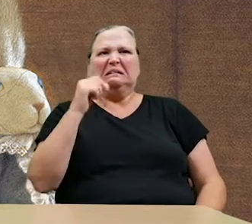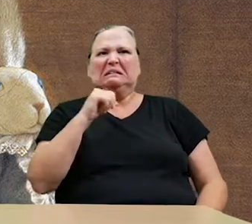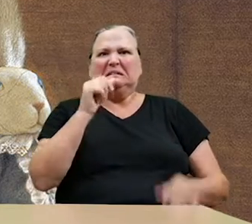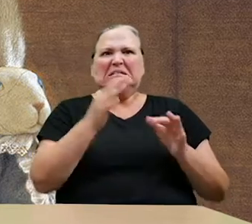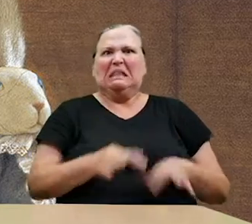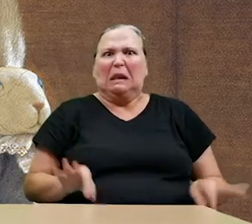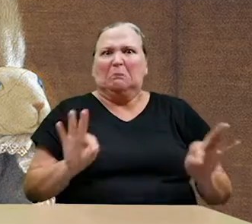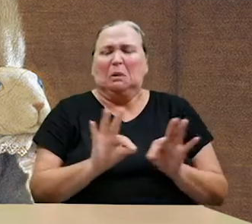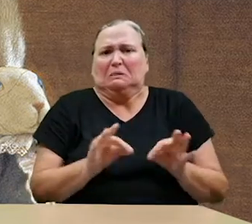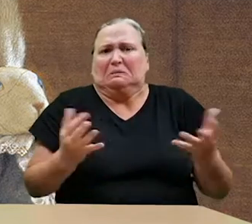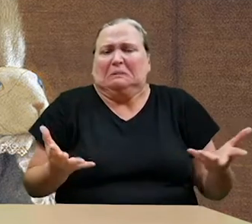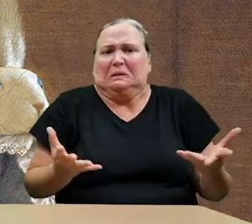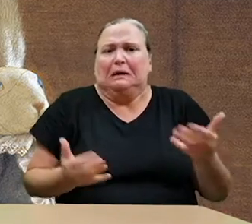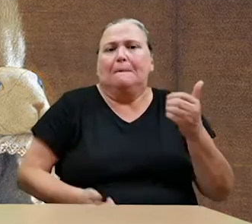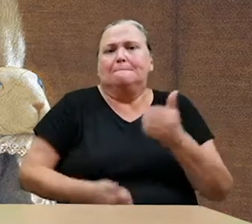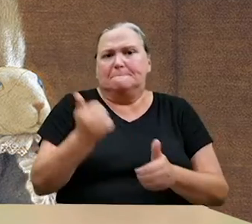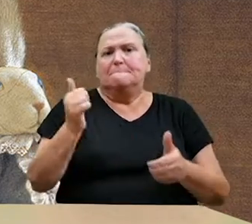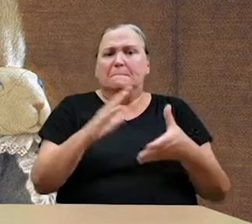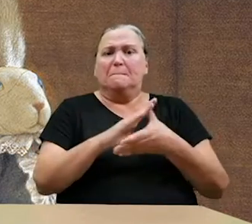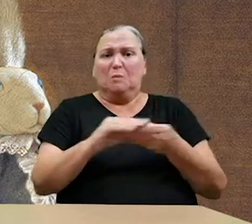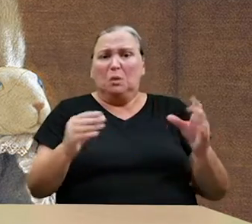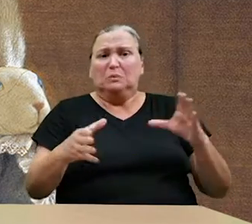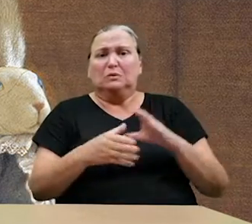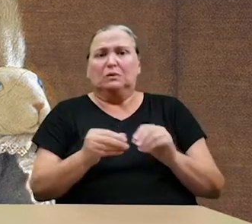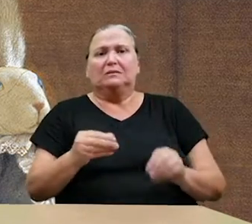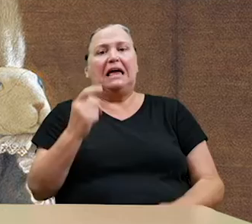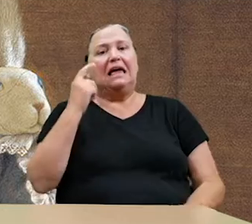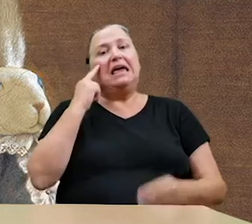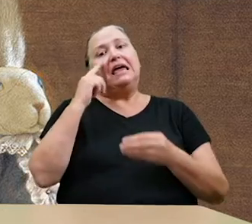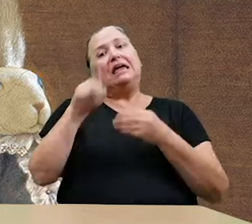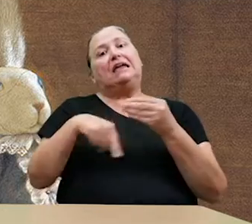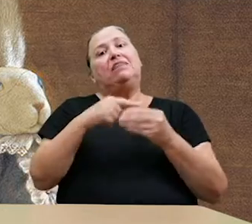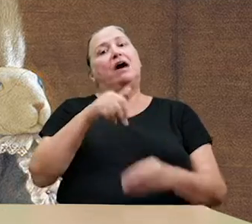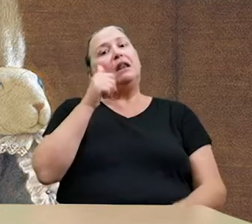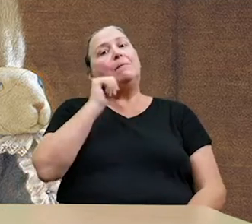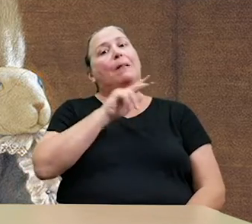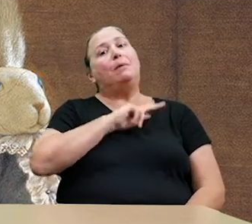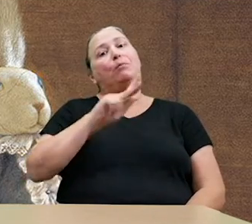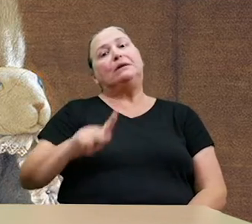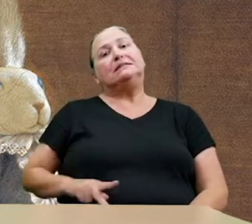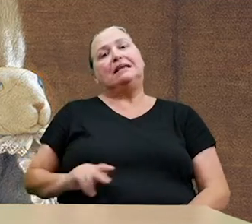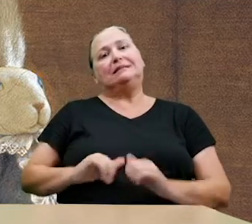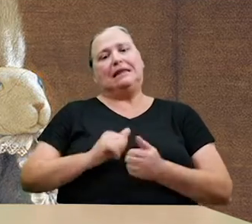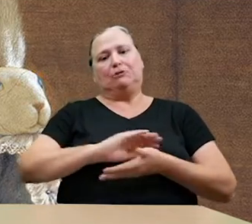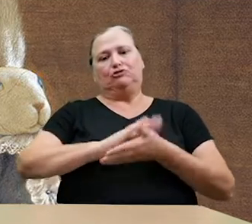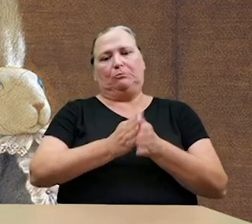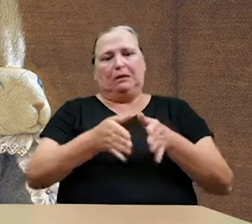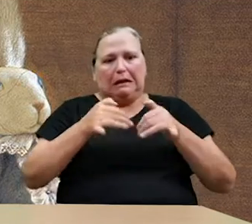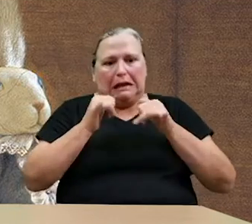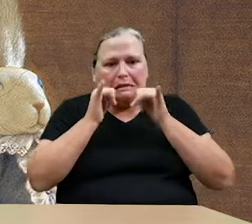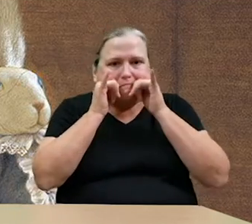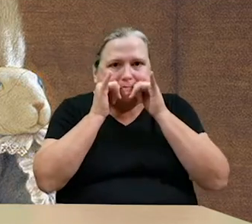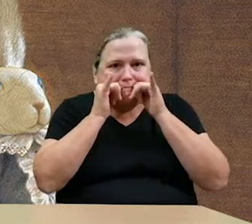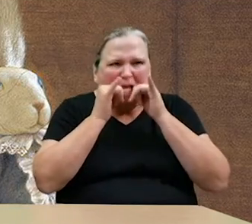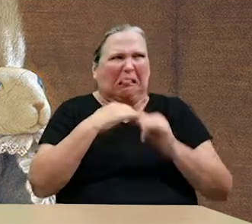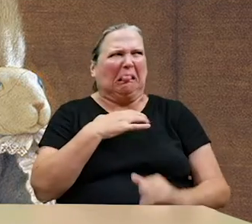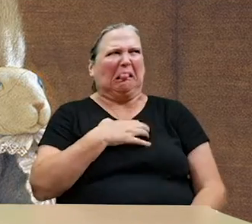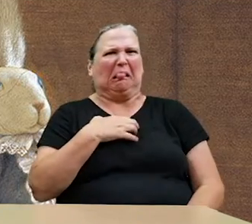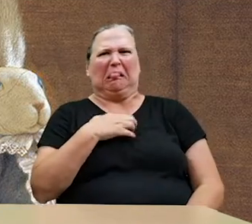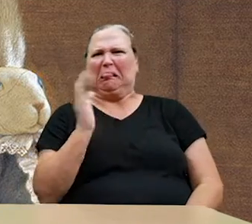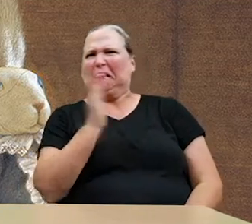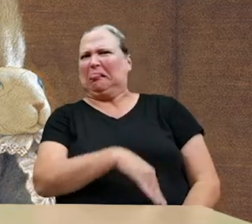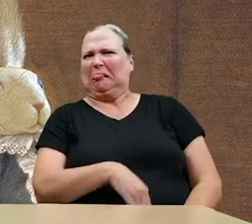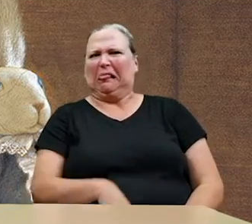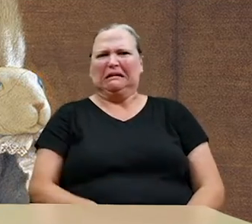then most stories were. He thought of the princess and how she had become a warthog. How gruesome!